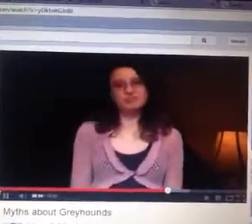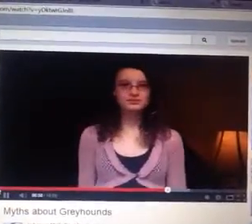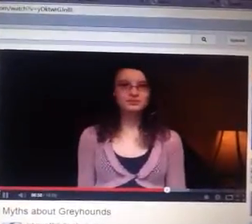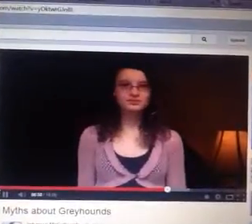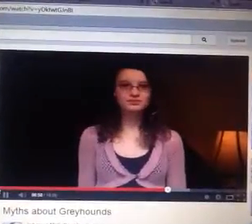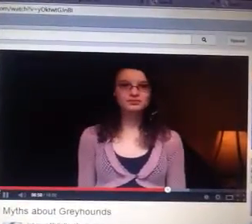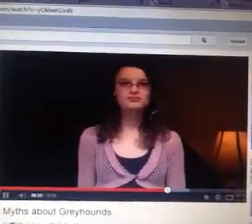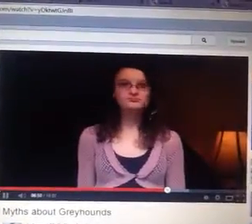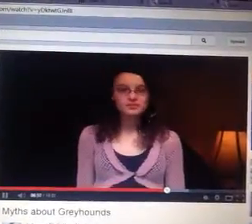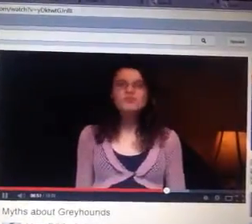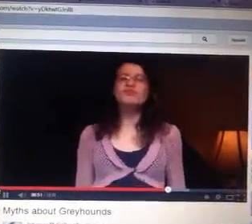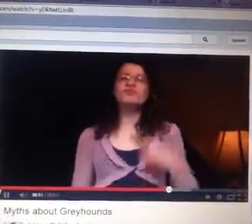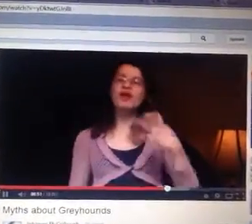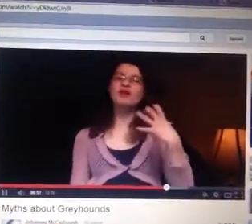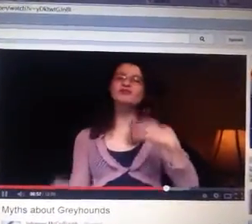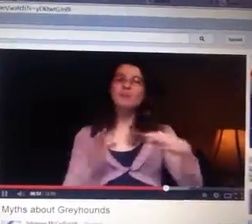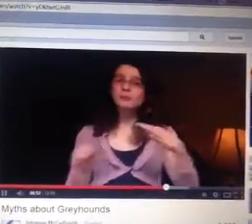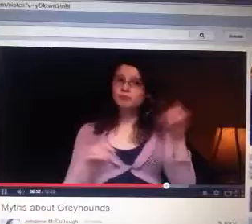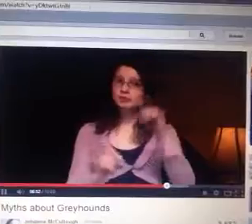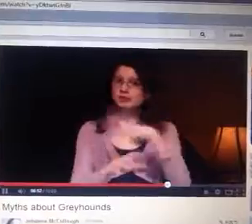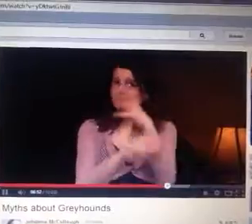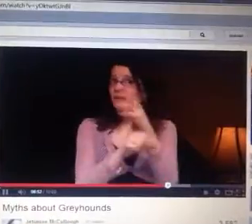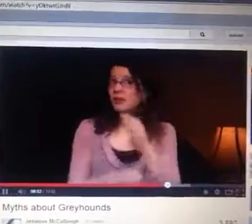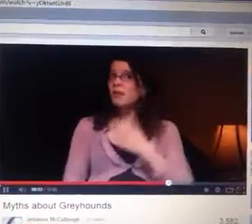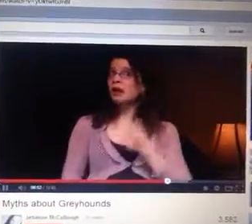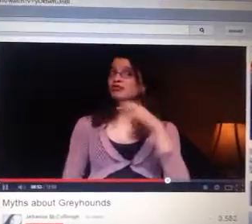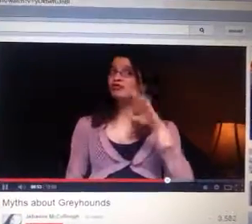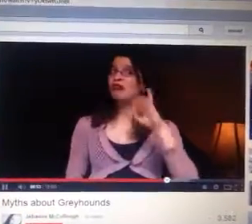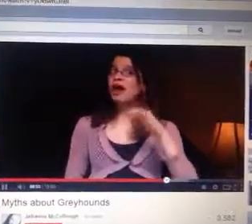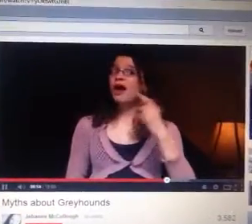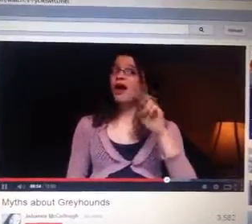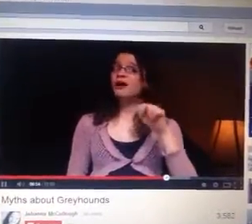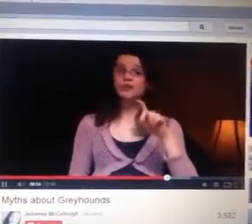racing, so that they won't get hurt when they're competing.